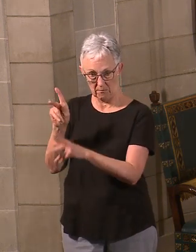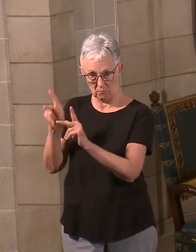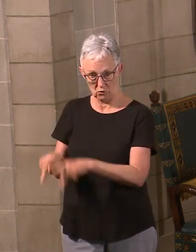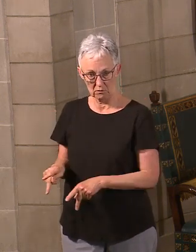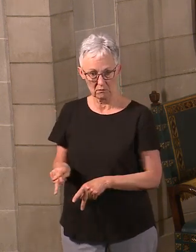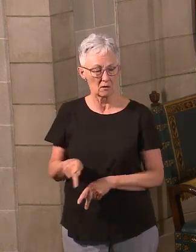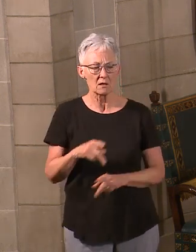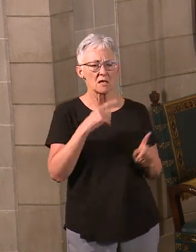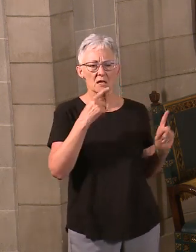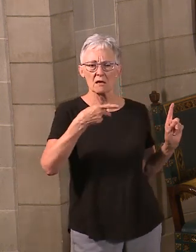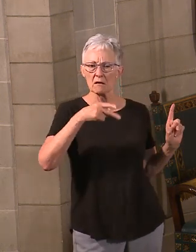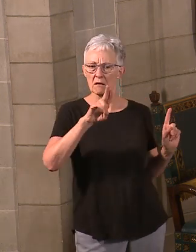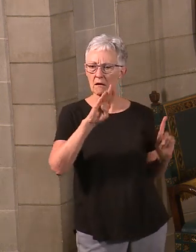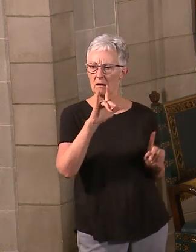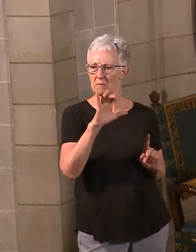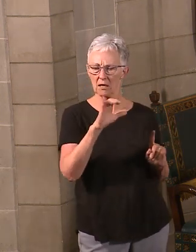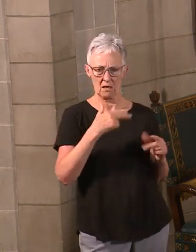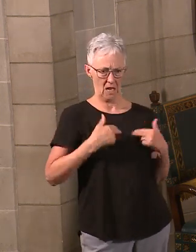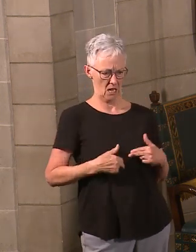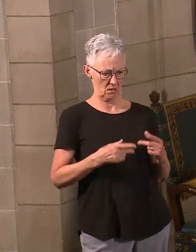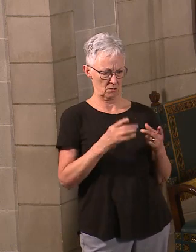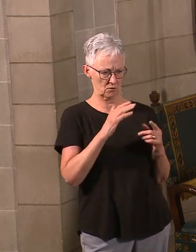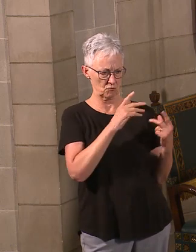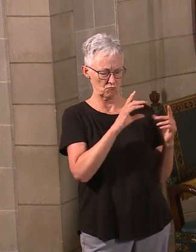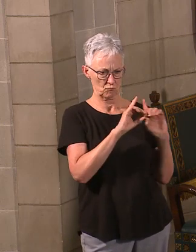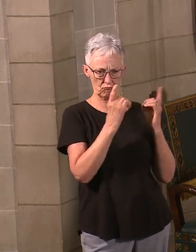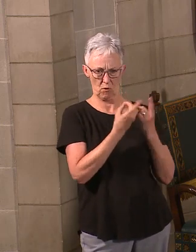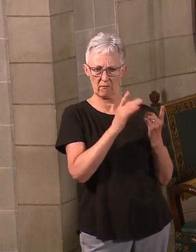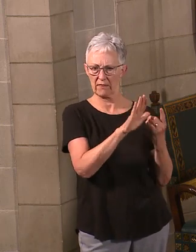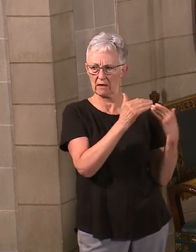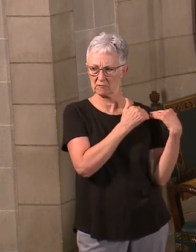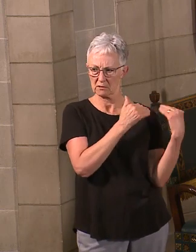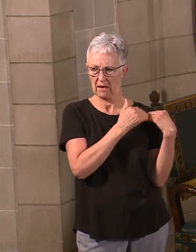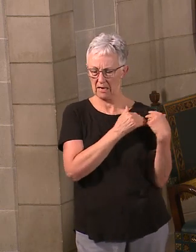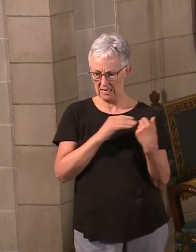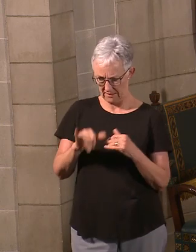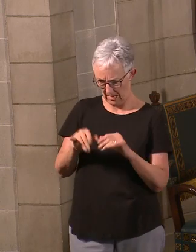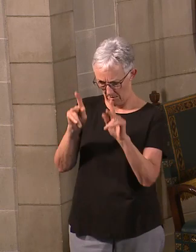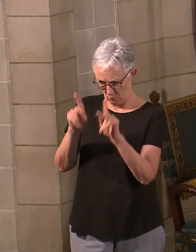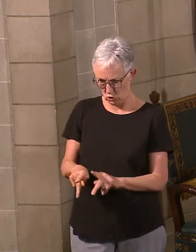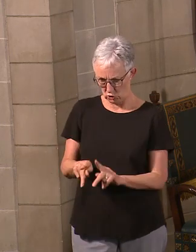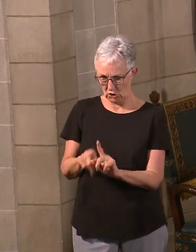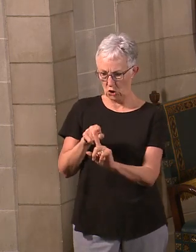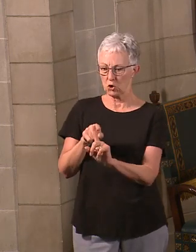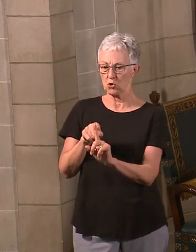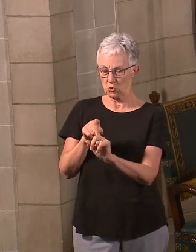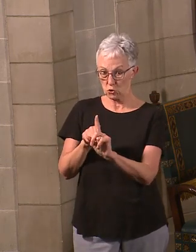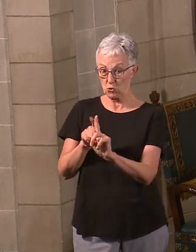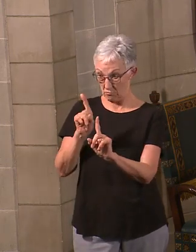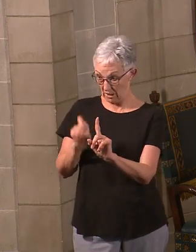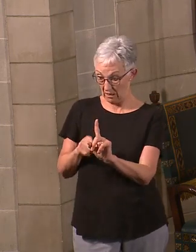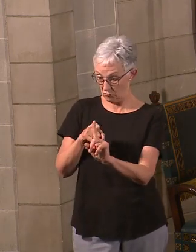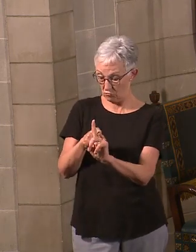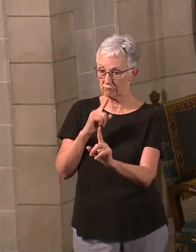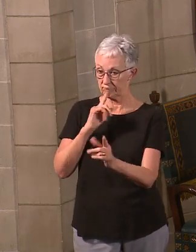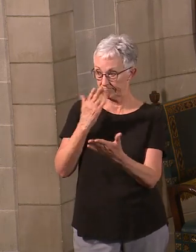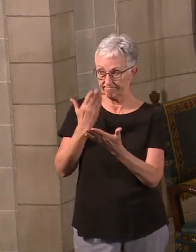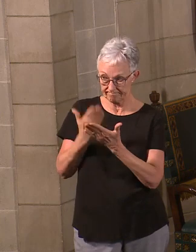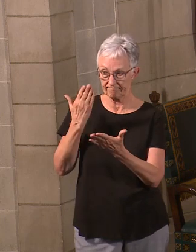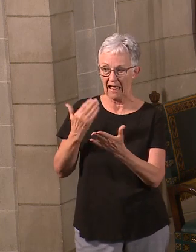every public health department does this. When we have somebody who tests positive, what they do is they do that contact investigation to see who else may have